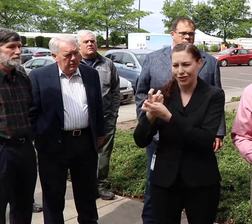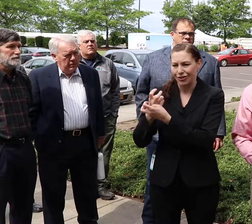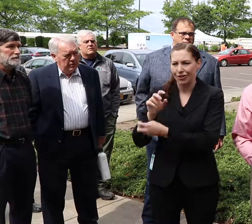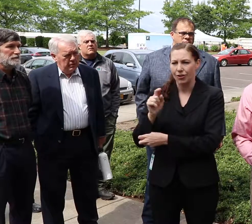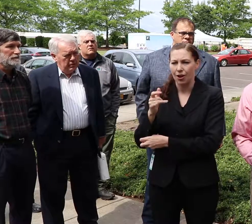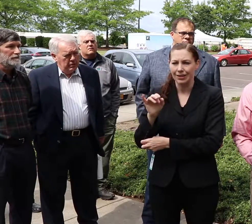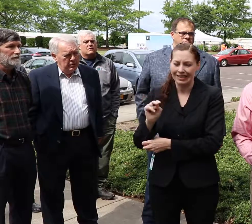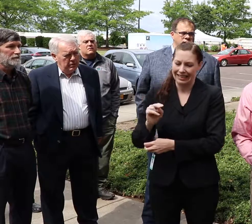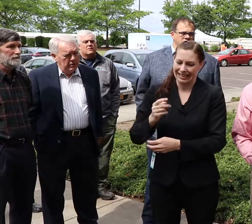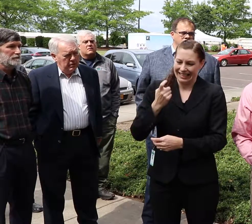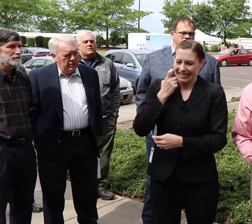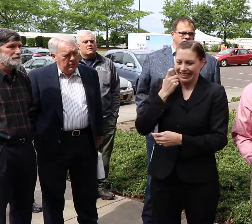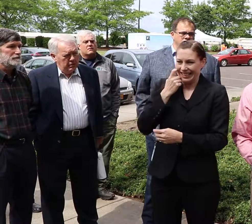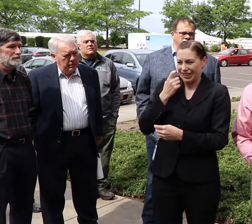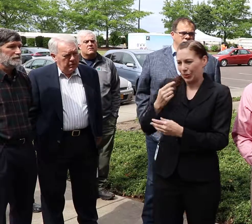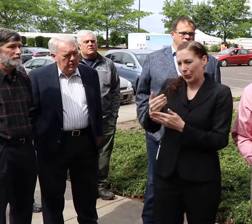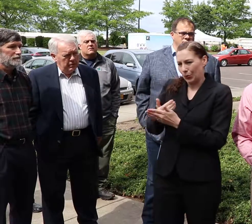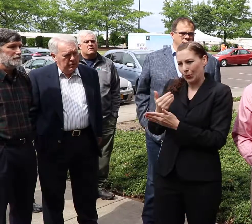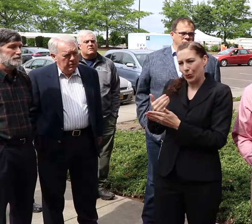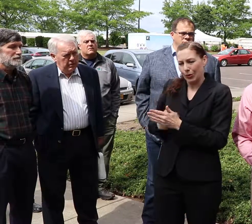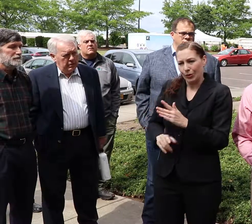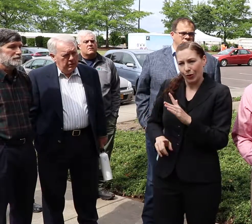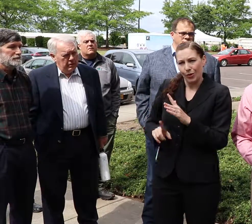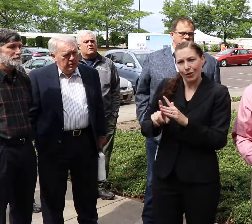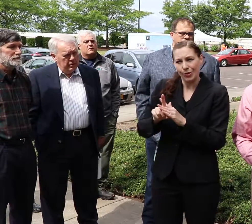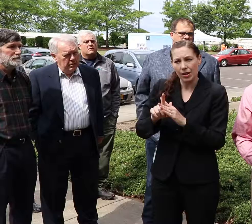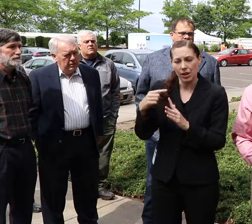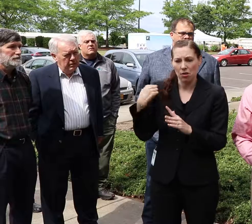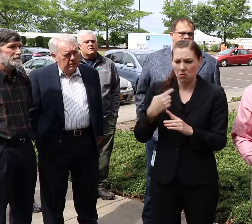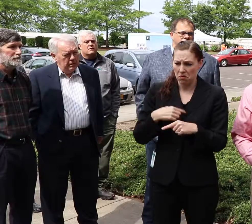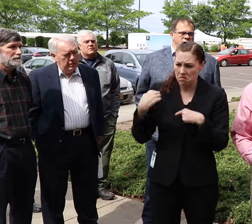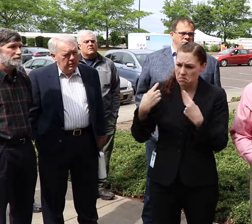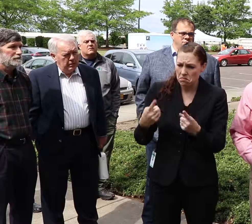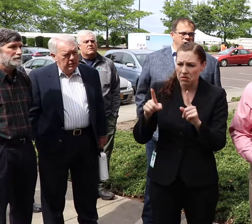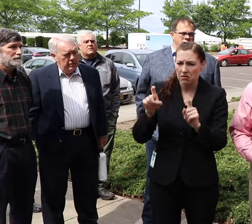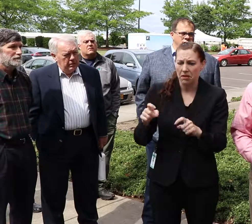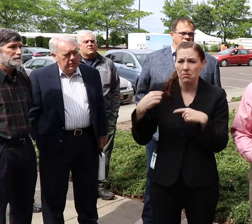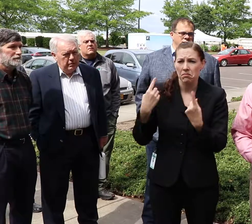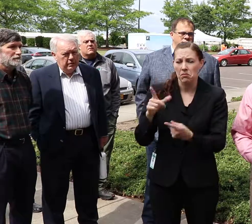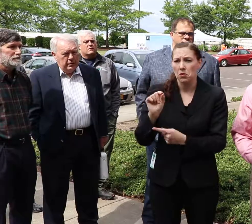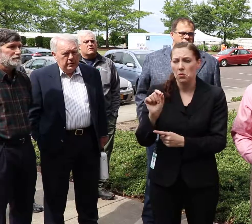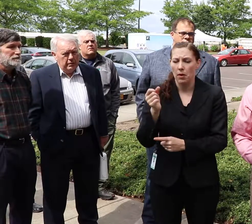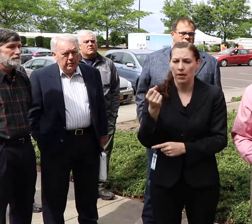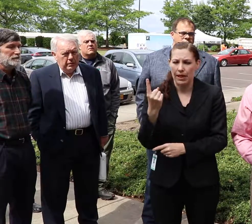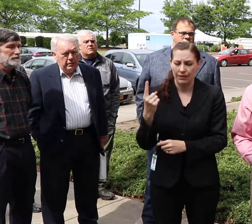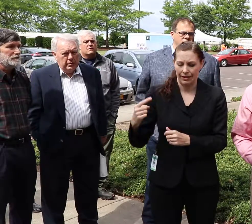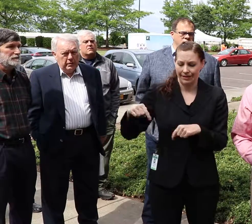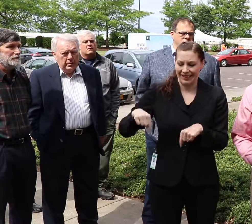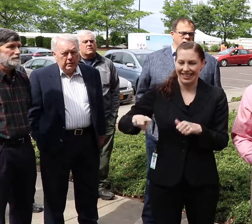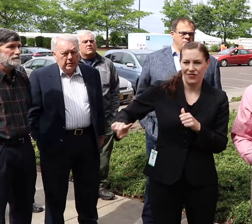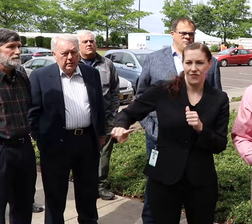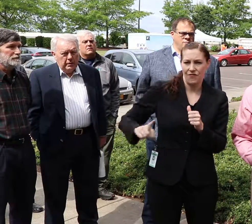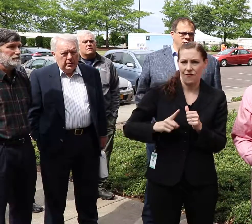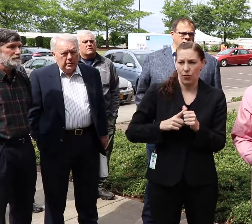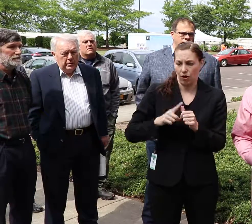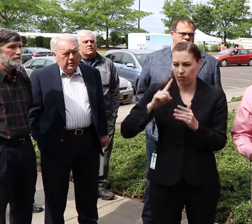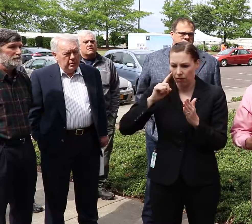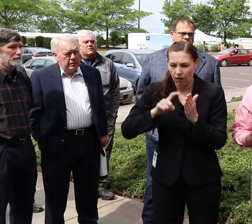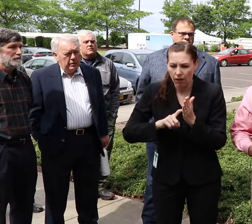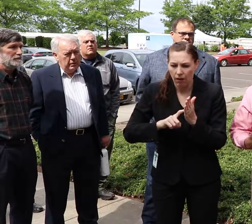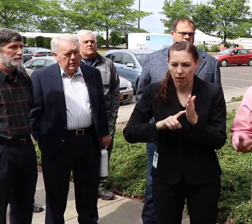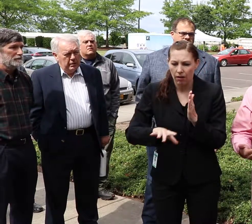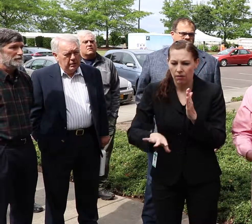in the reservoir. We've been testing for toxins since 2011. This is the very first time that we have actually detected